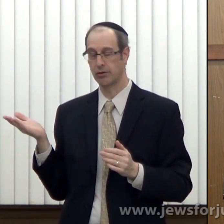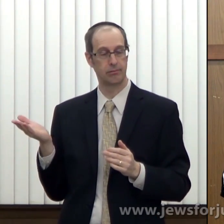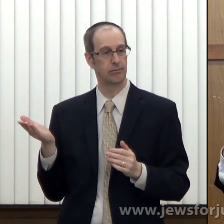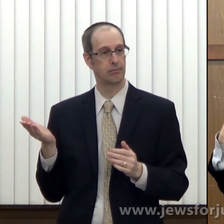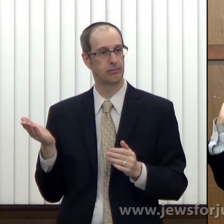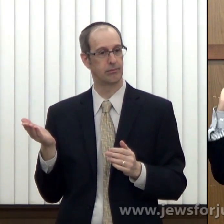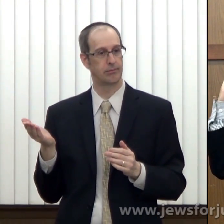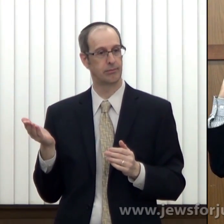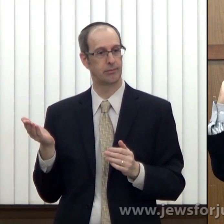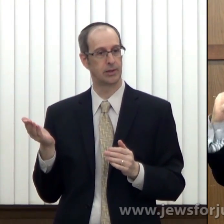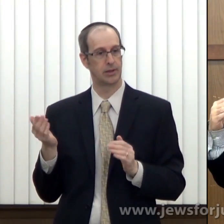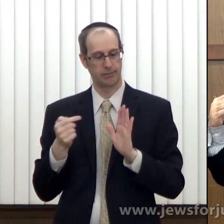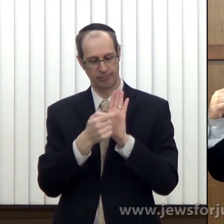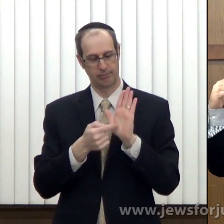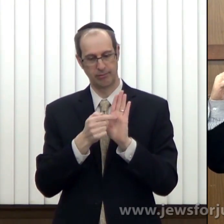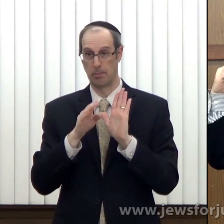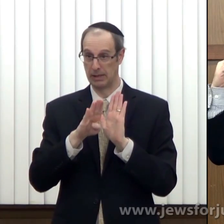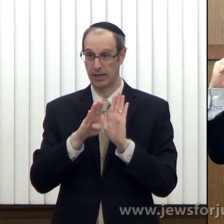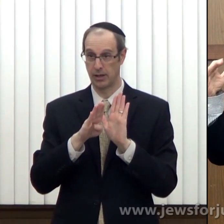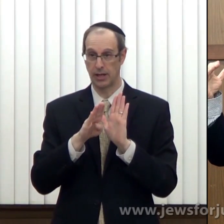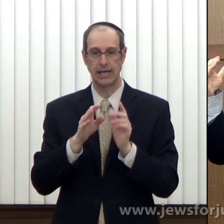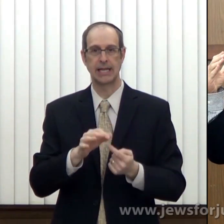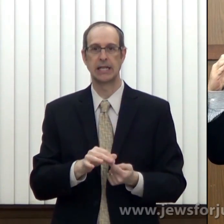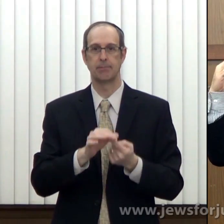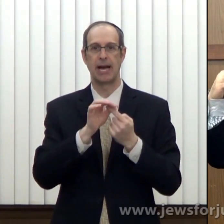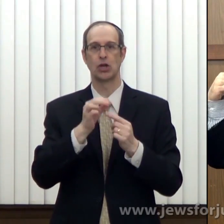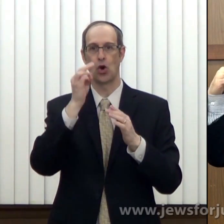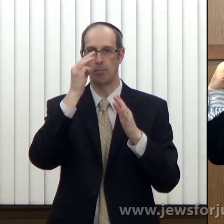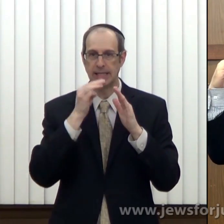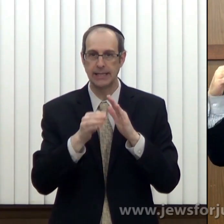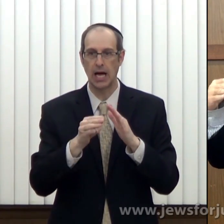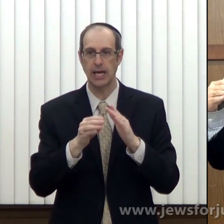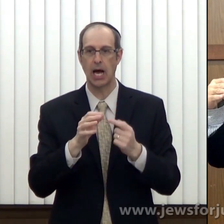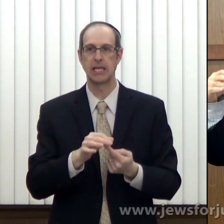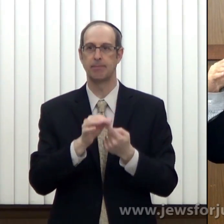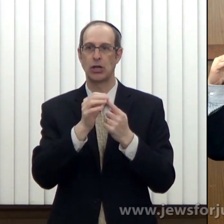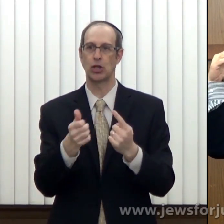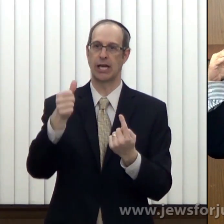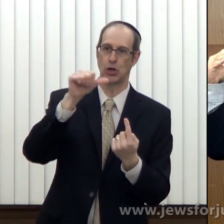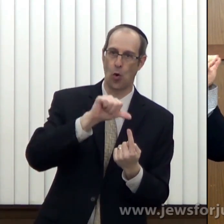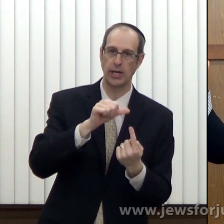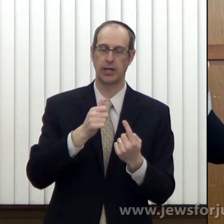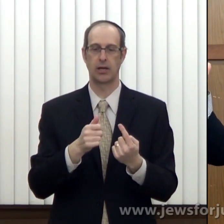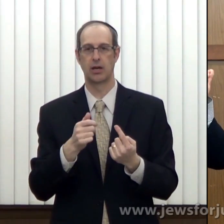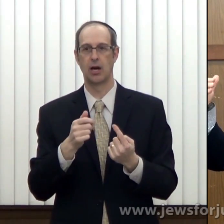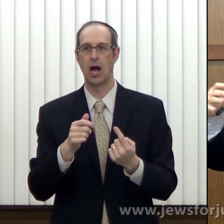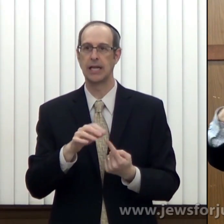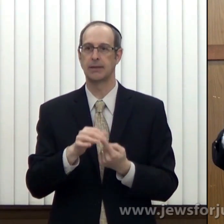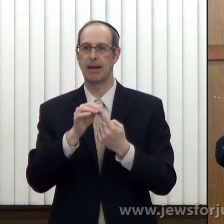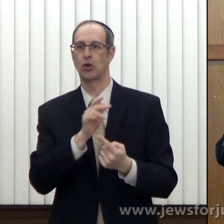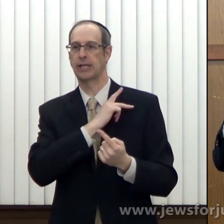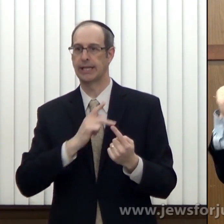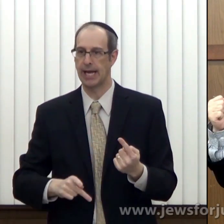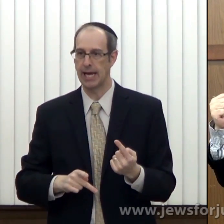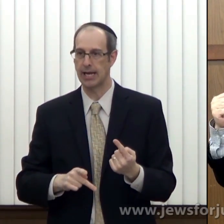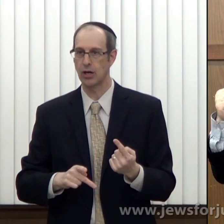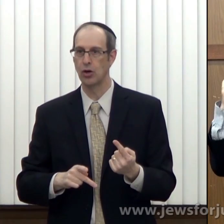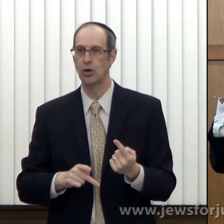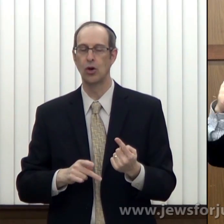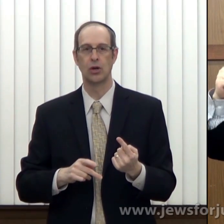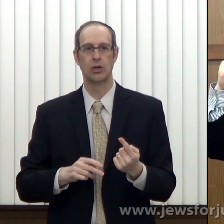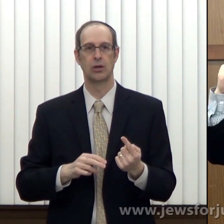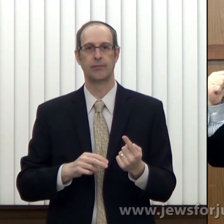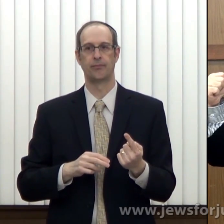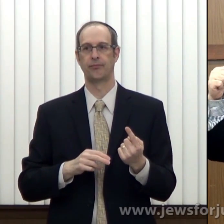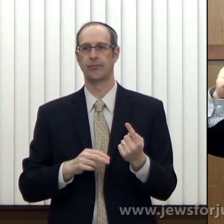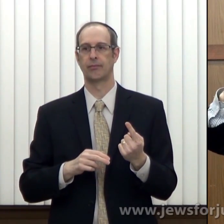simply, is a special Messiah, a special anointed one, a special king, who will rule